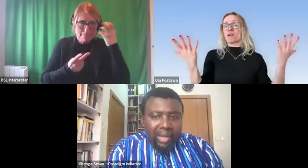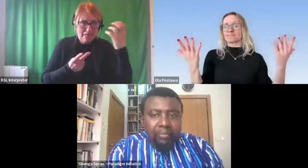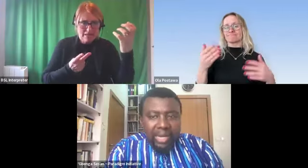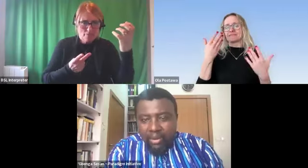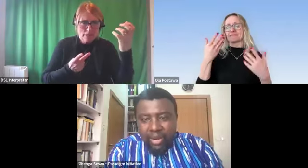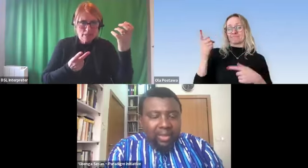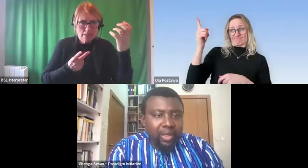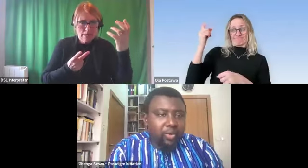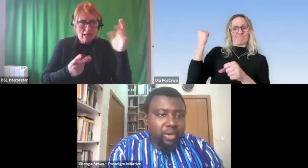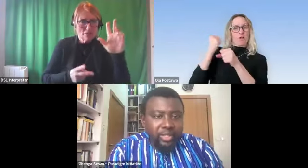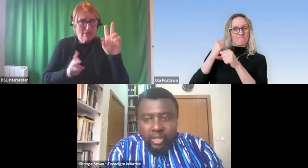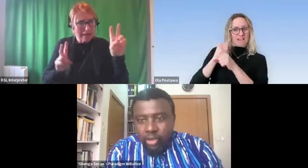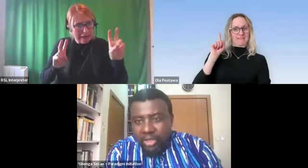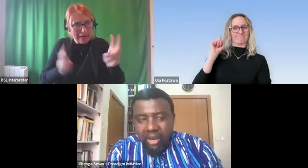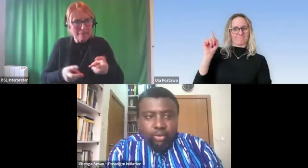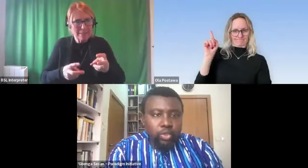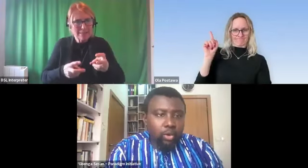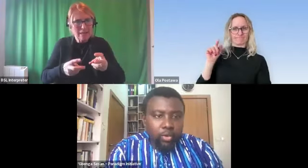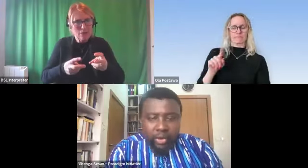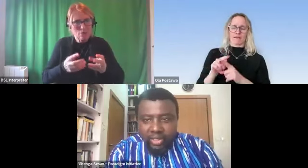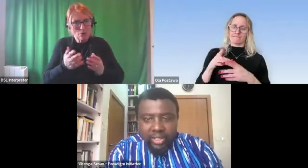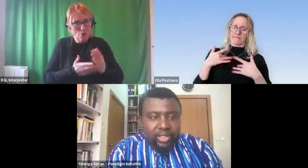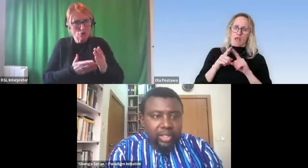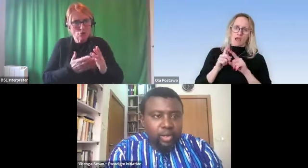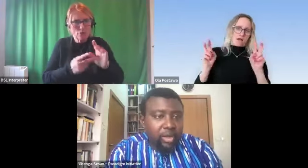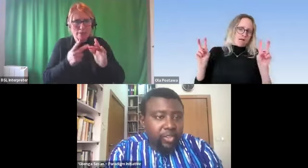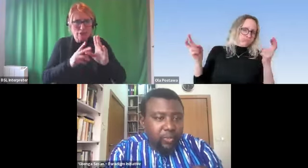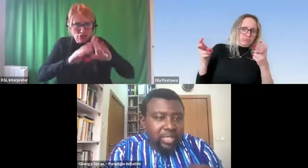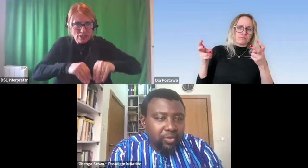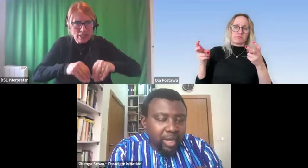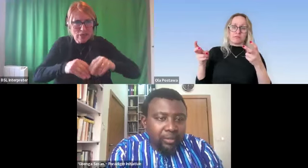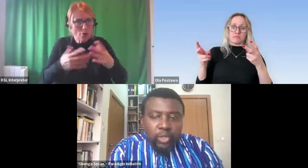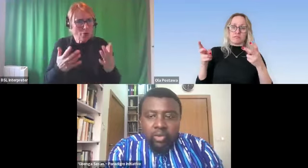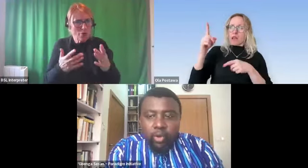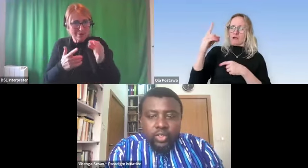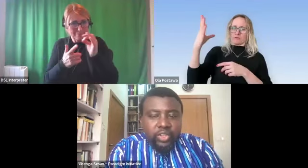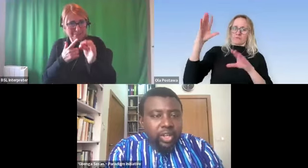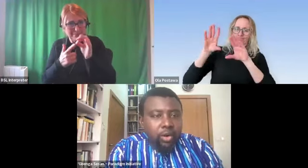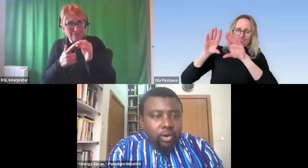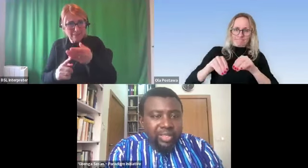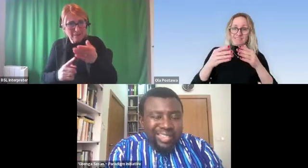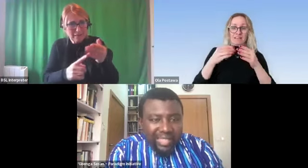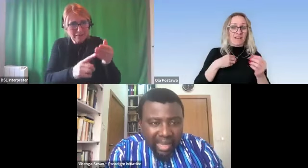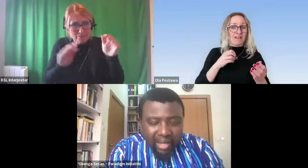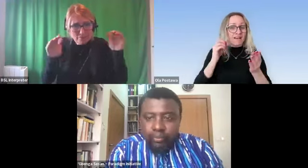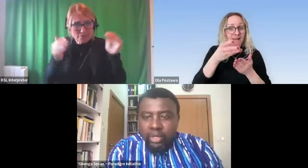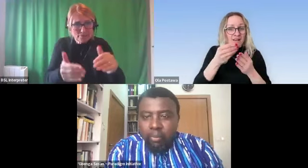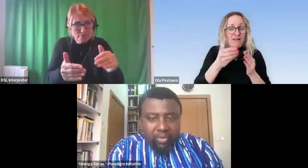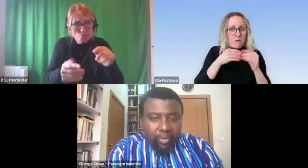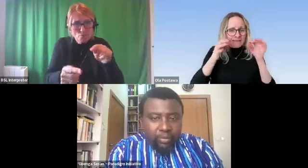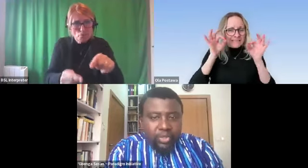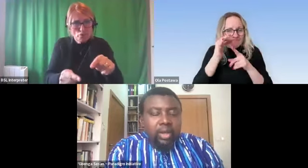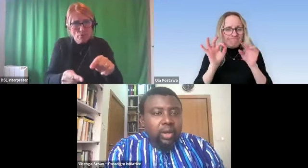are clamping down either through internet shutdowns or throttling the internet, or even specifically focusing on